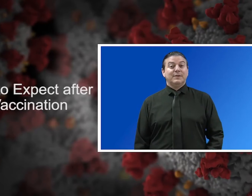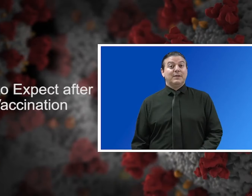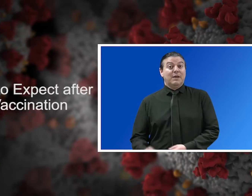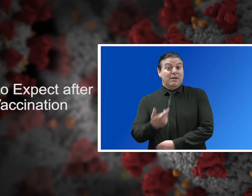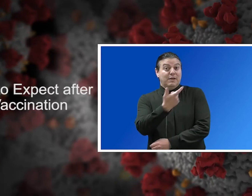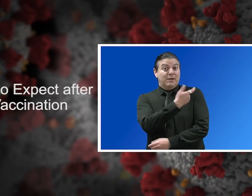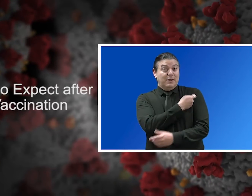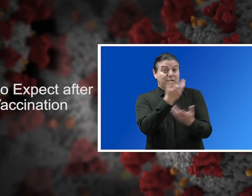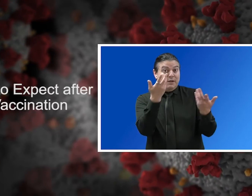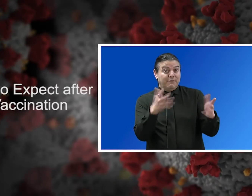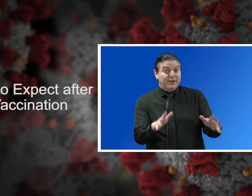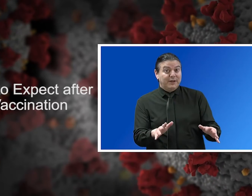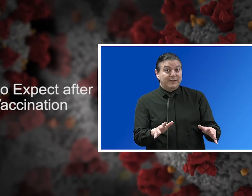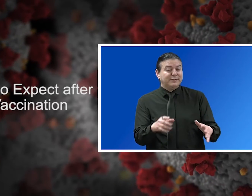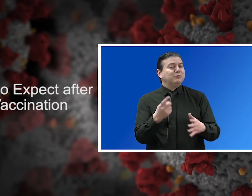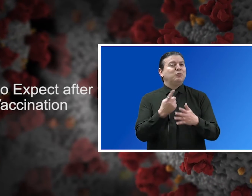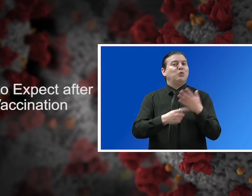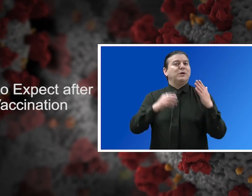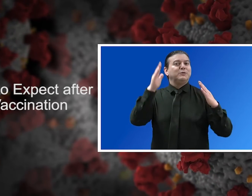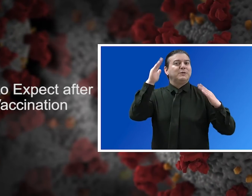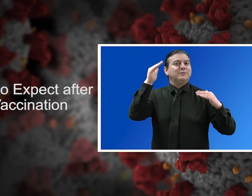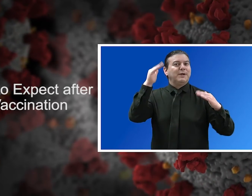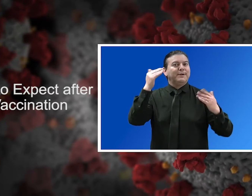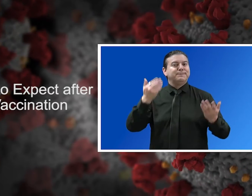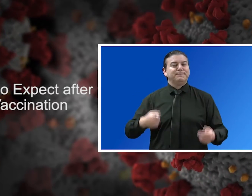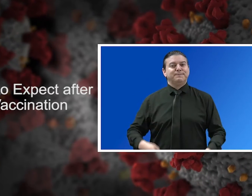What to expect after your vaccination.